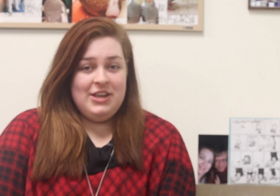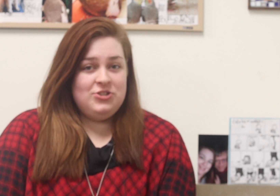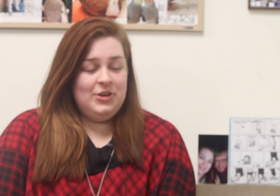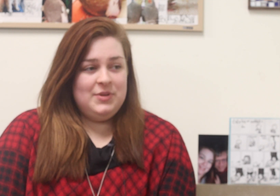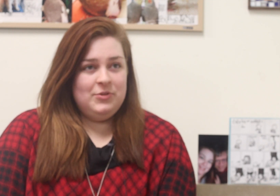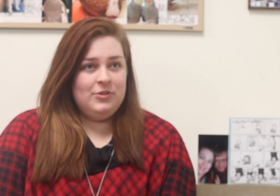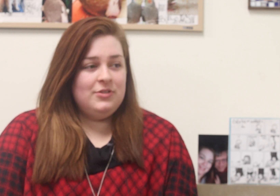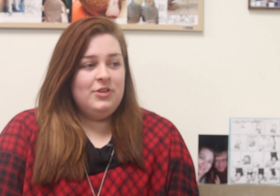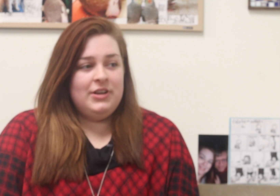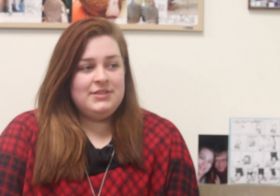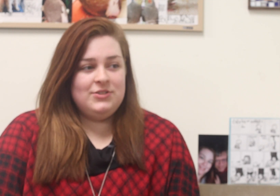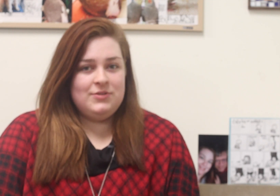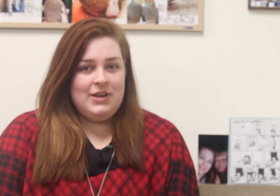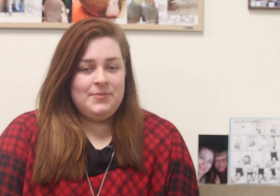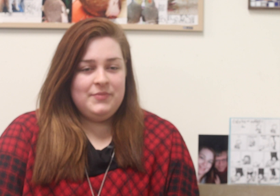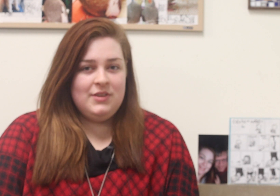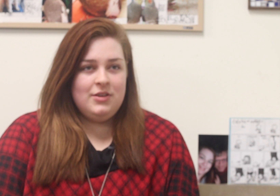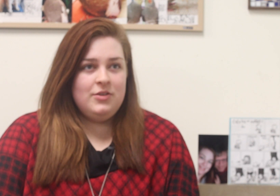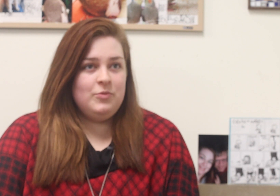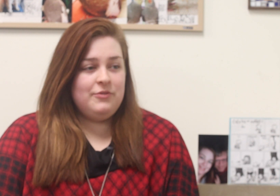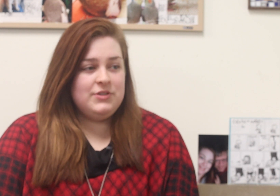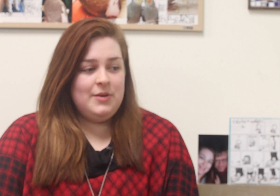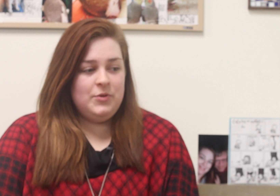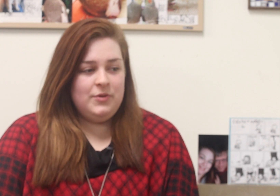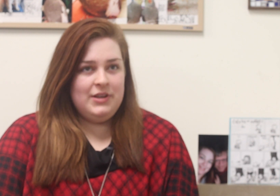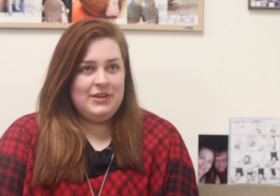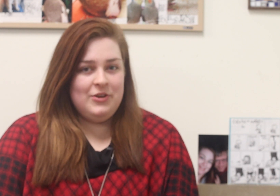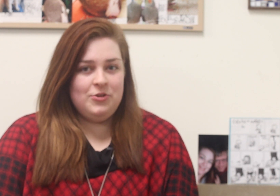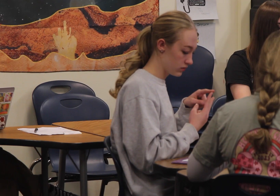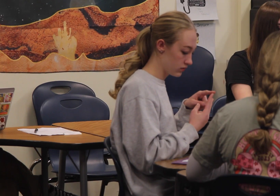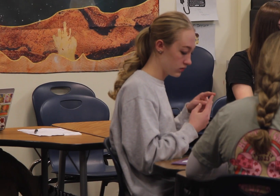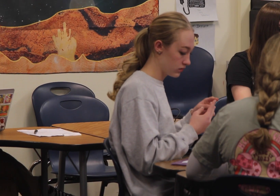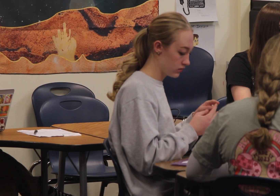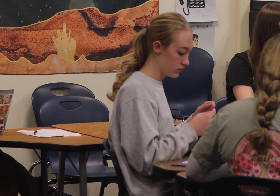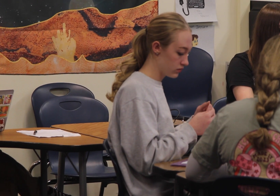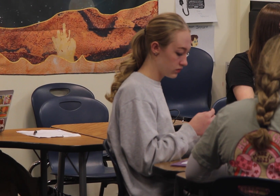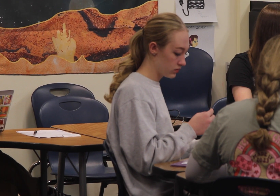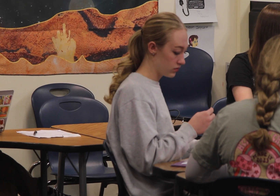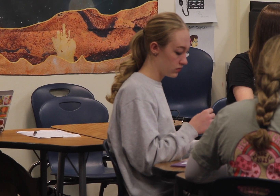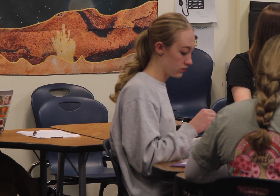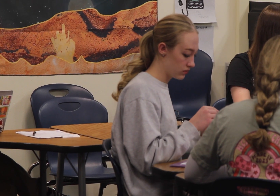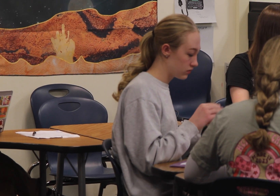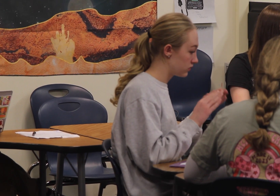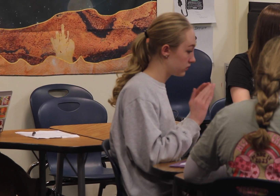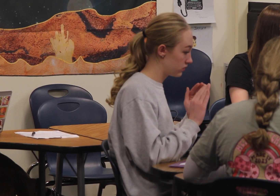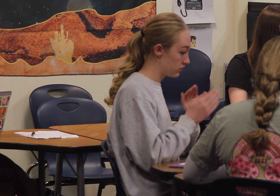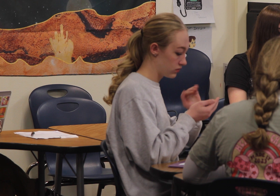should help them learn a lot of skills with that. We, for example, in hearing culture, we don't do oversharing. We call it oversharing. American